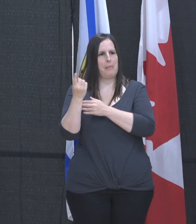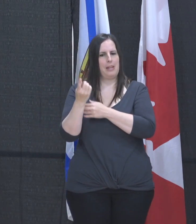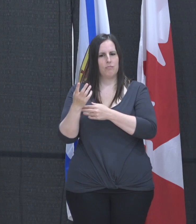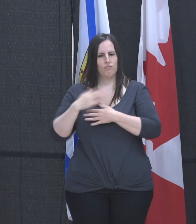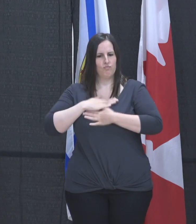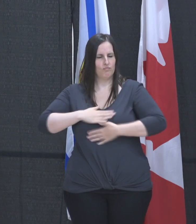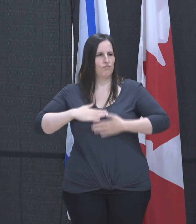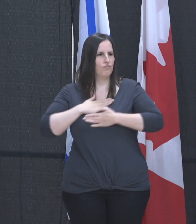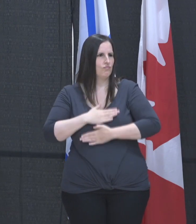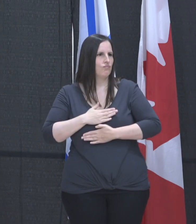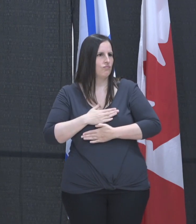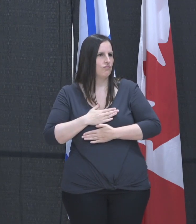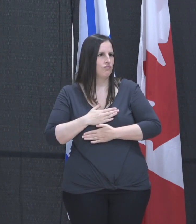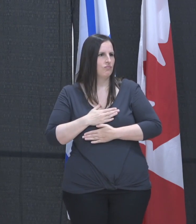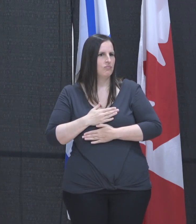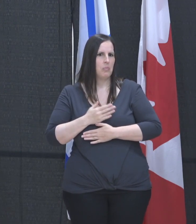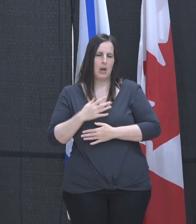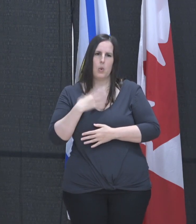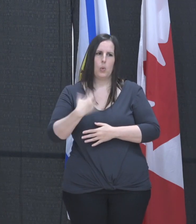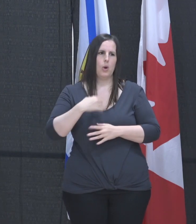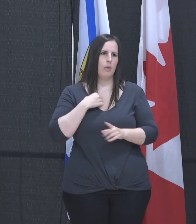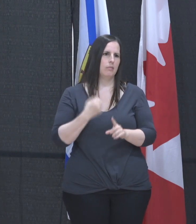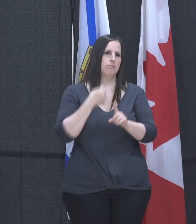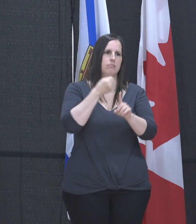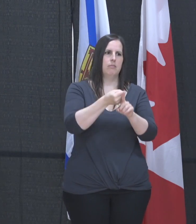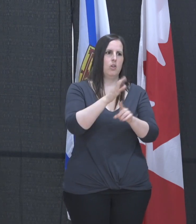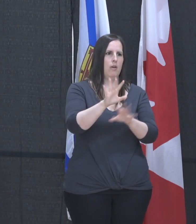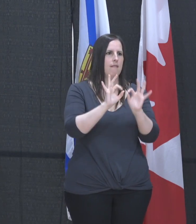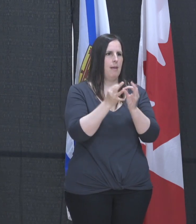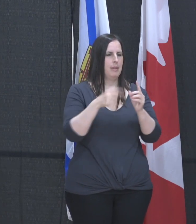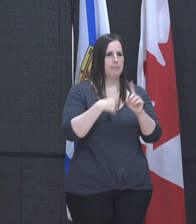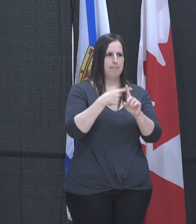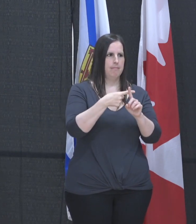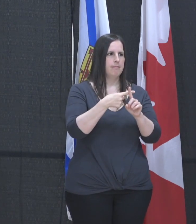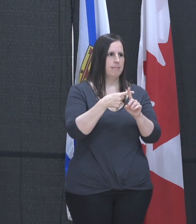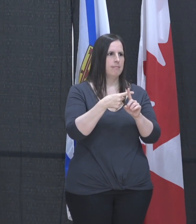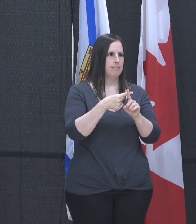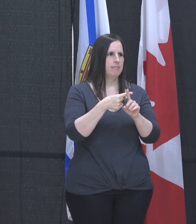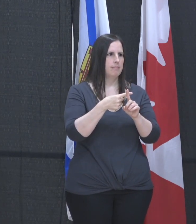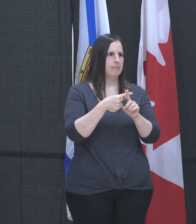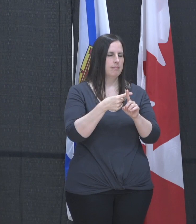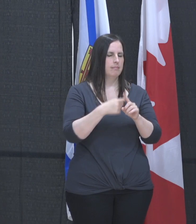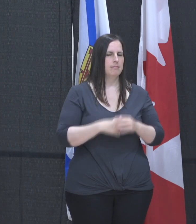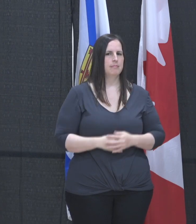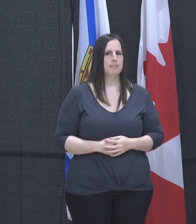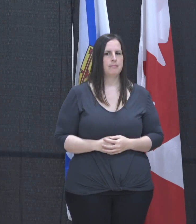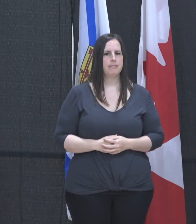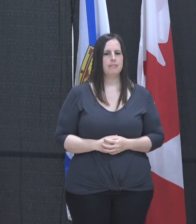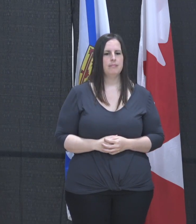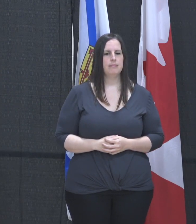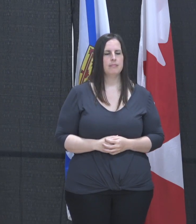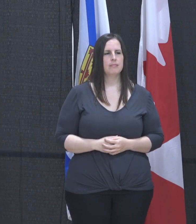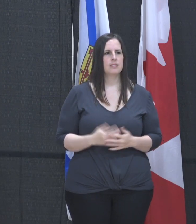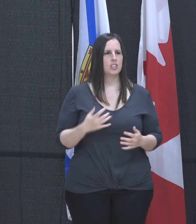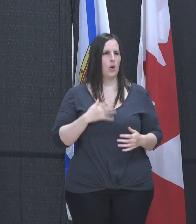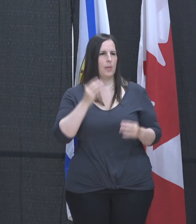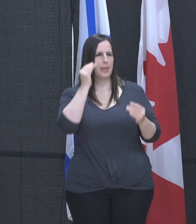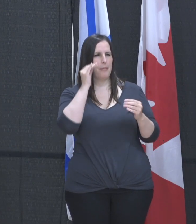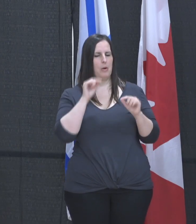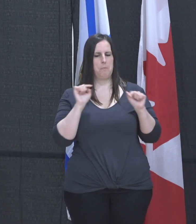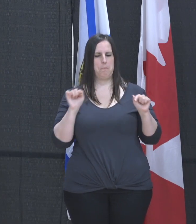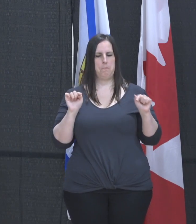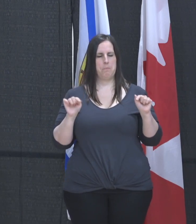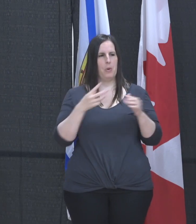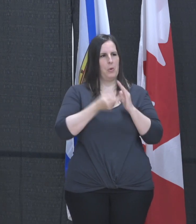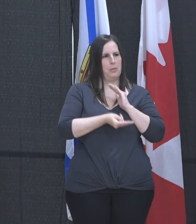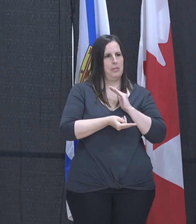life. You won't realize the impact it has on your family and on your life. And so think about that. What is my little side project?